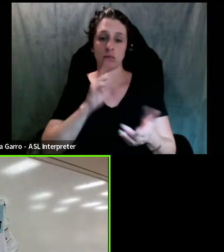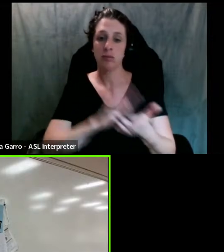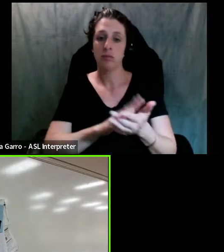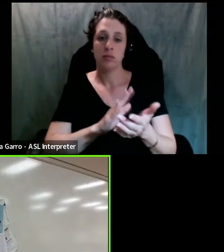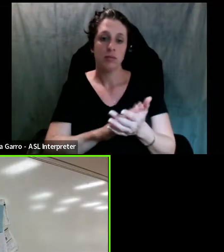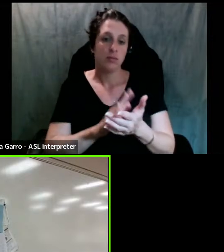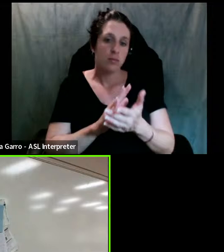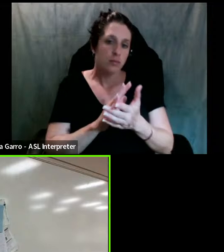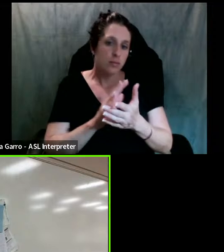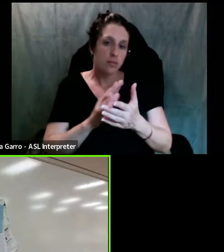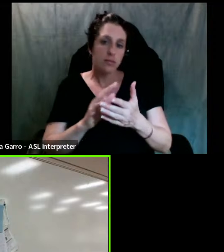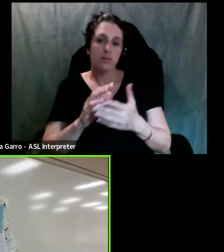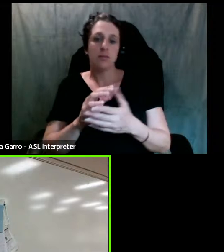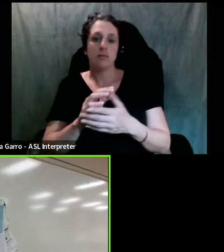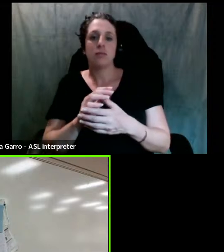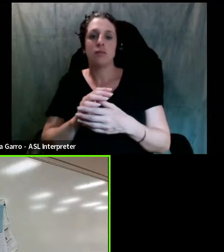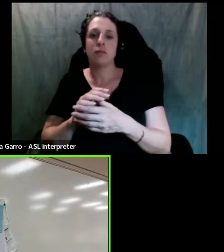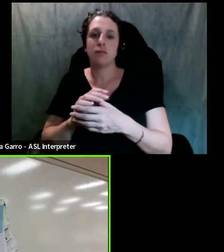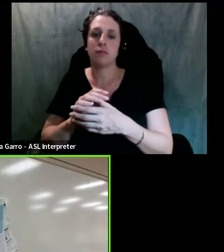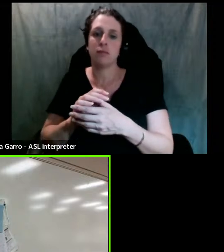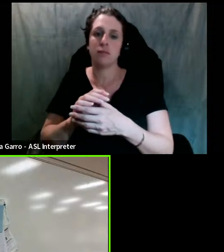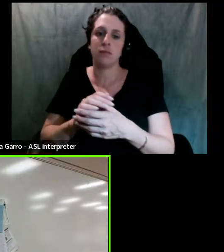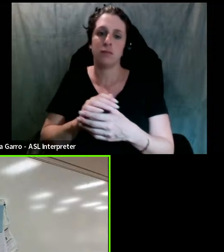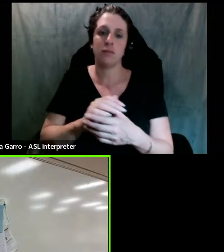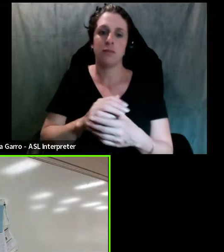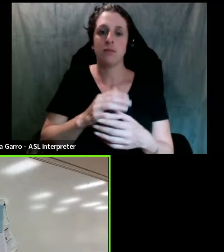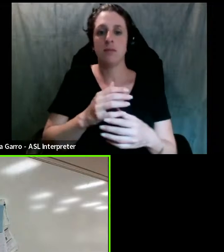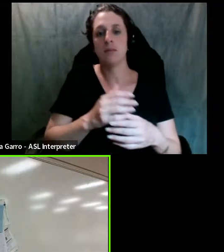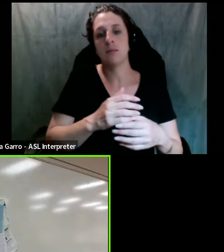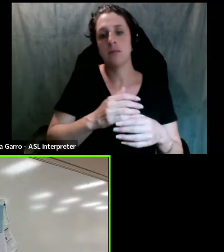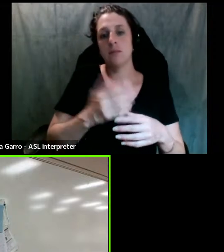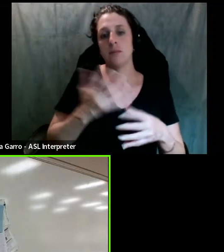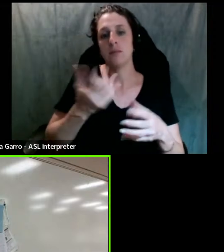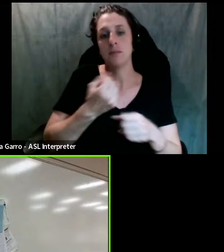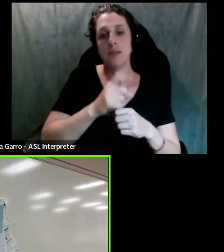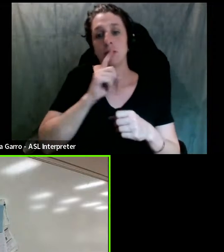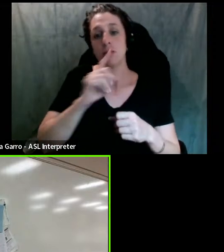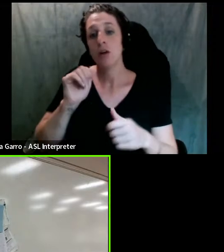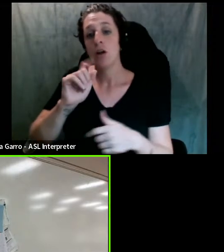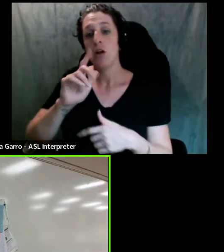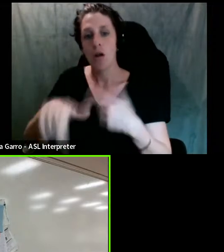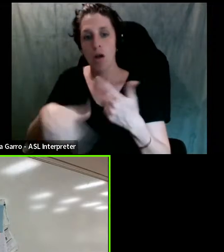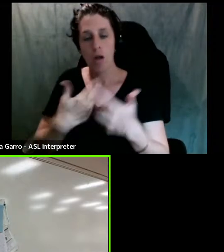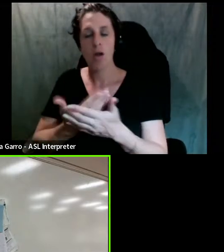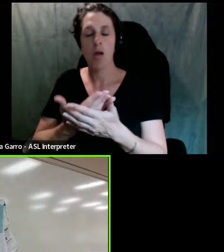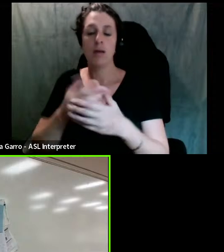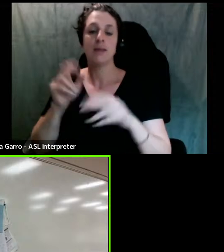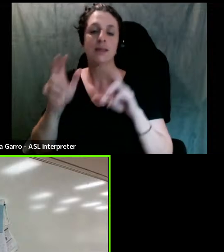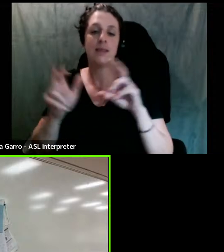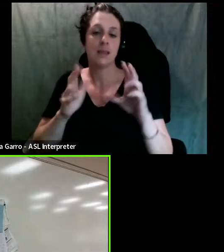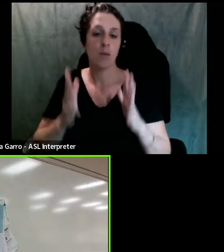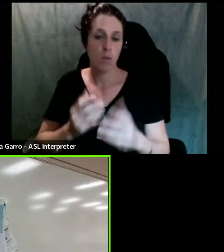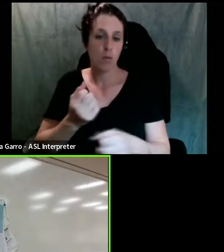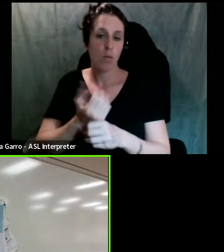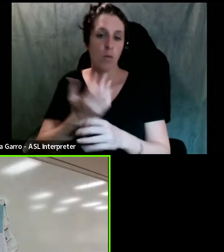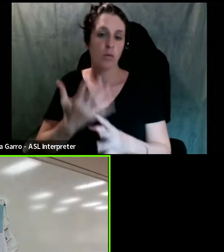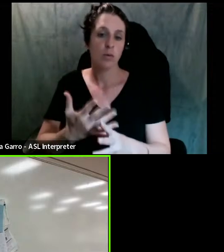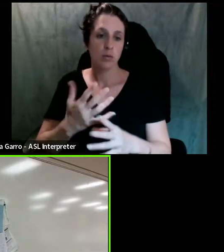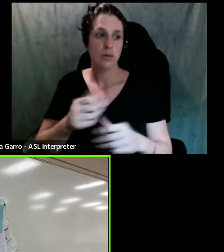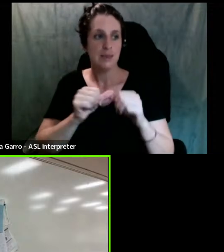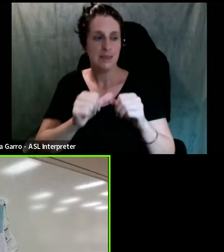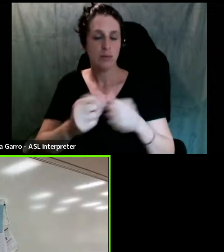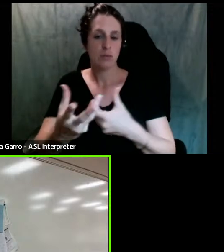want to make sure that all stakeholders continue to be involved or are hopefully